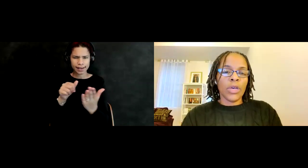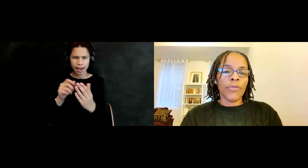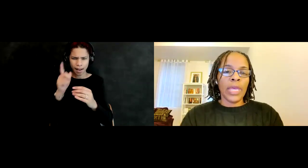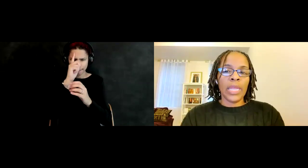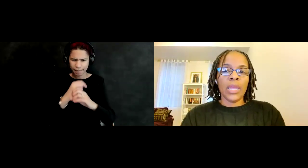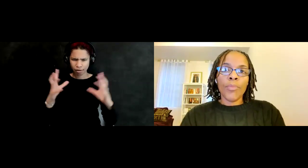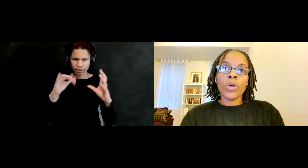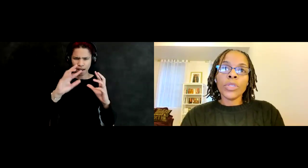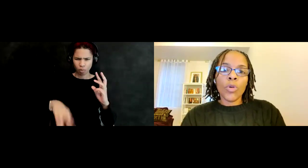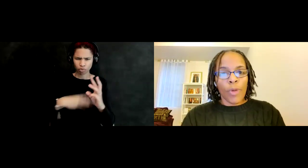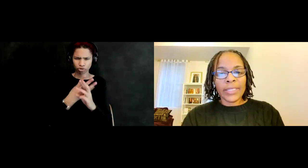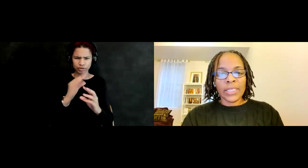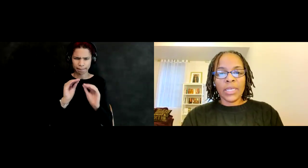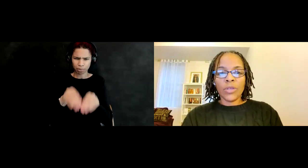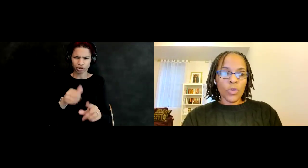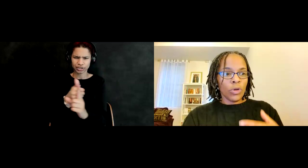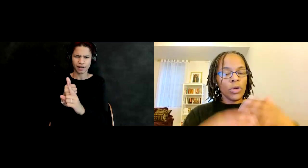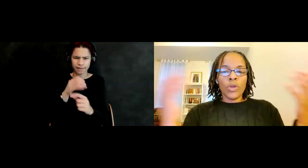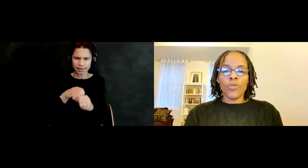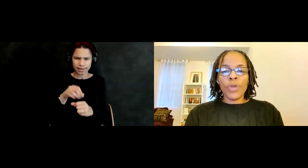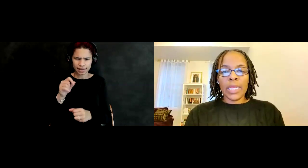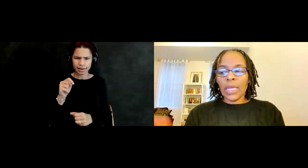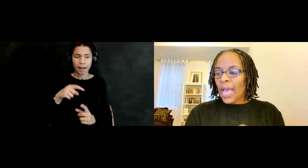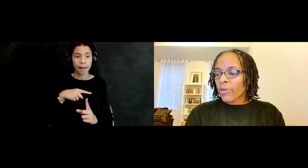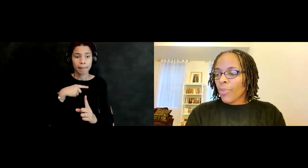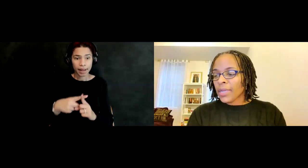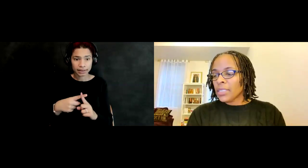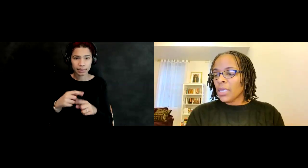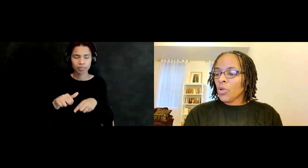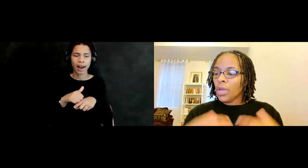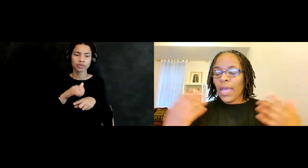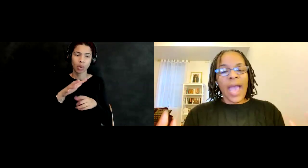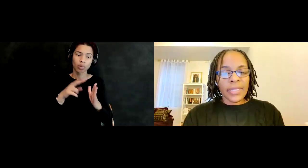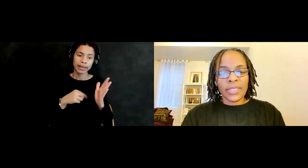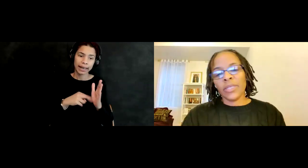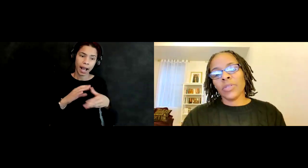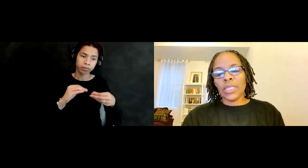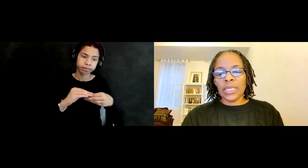immersing yourself in it, but also practicing your reading aloud and practicing your